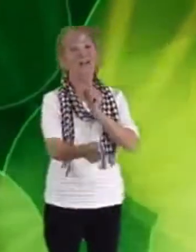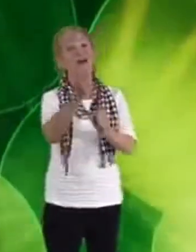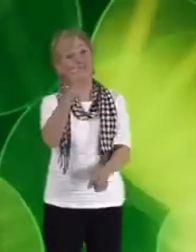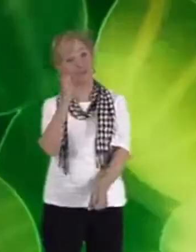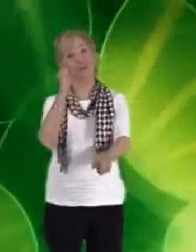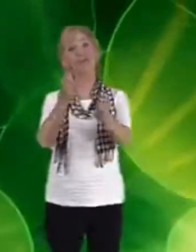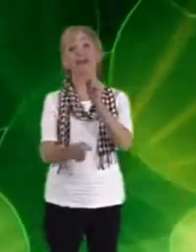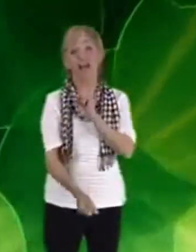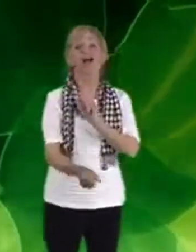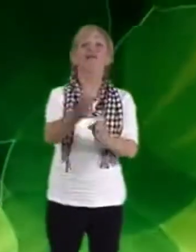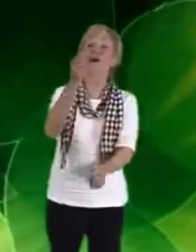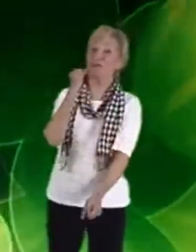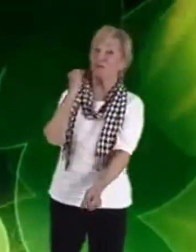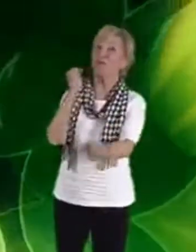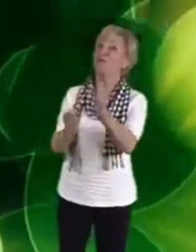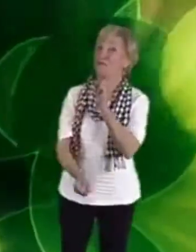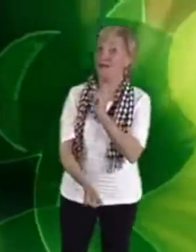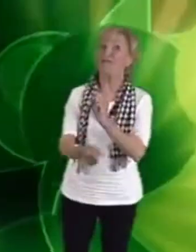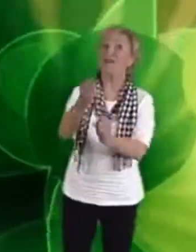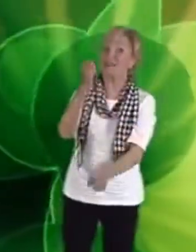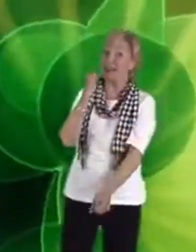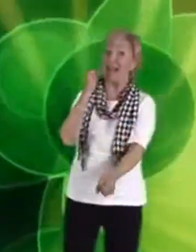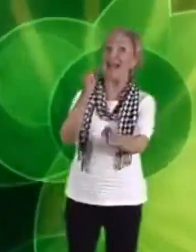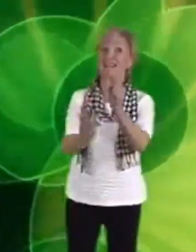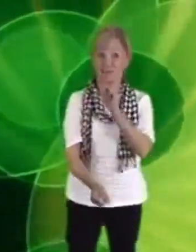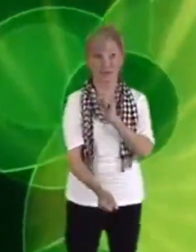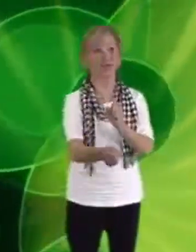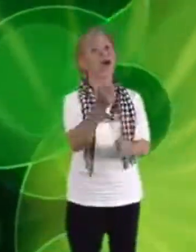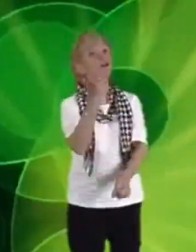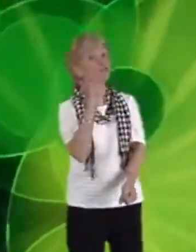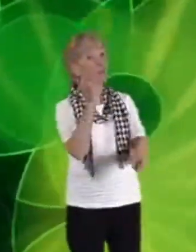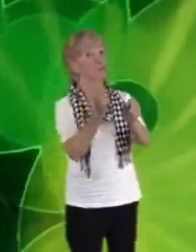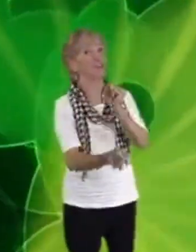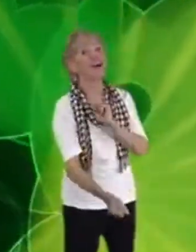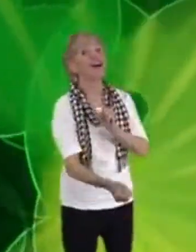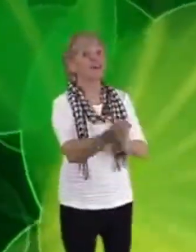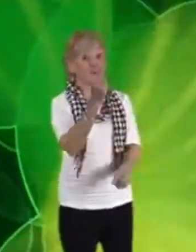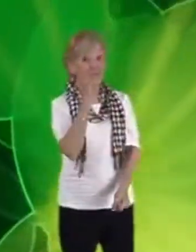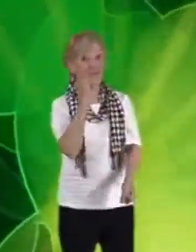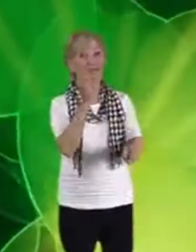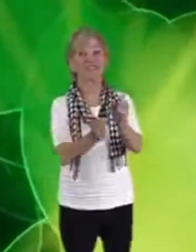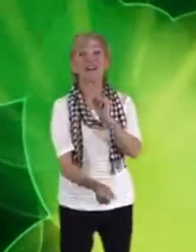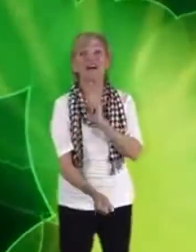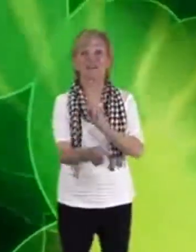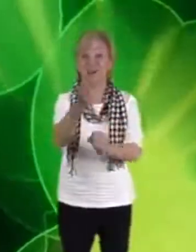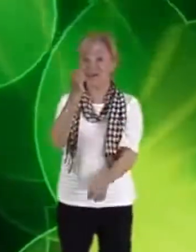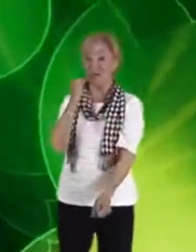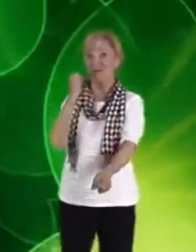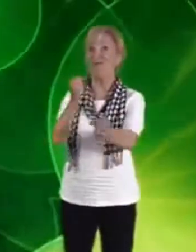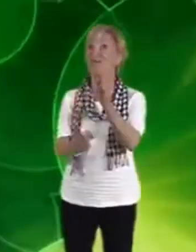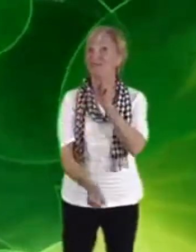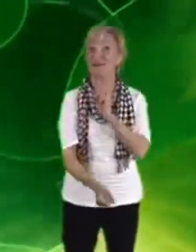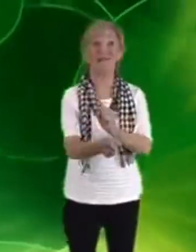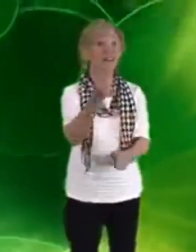the rules, the rules of the classroom. The rules, the rules, the rules of the